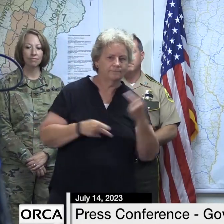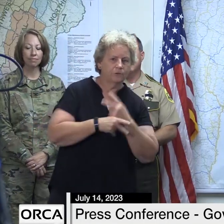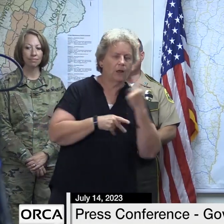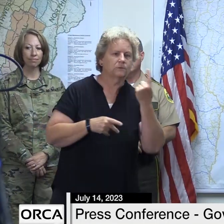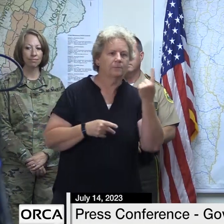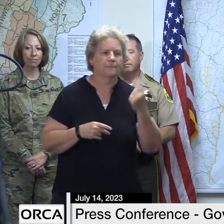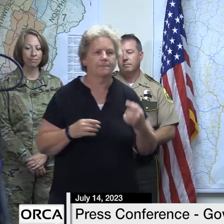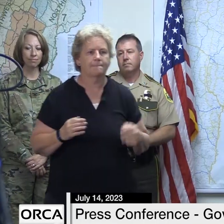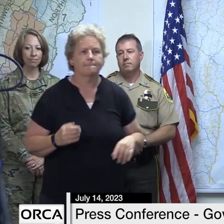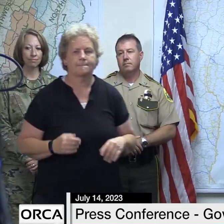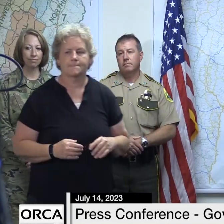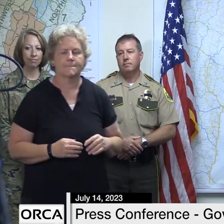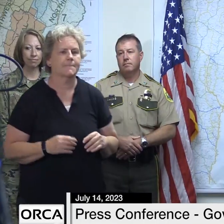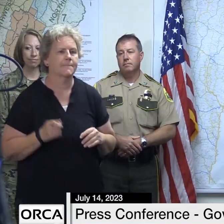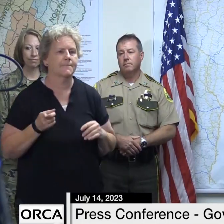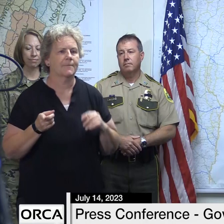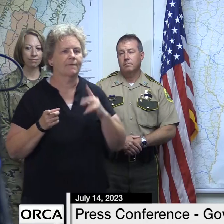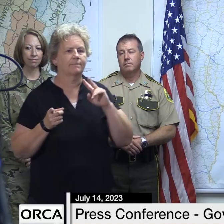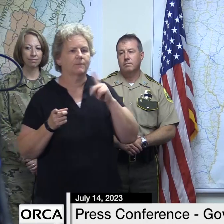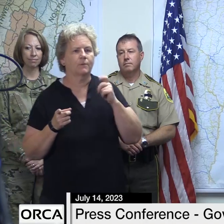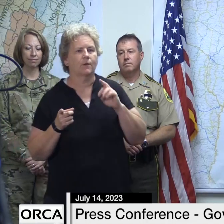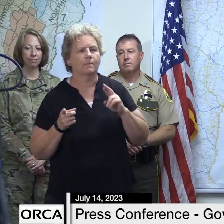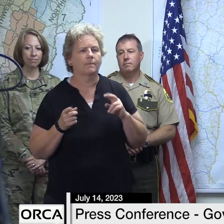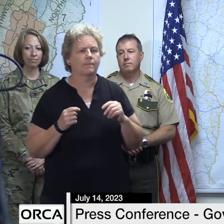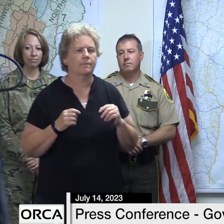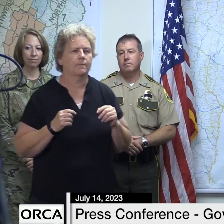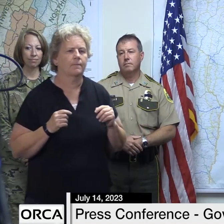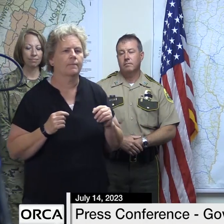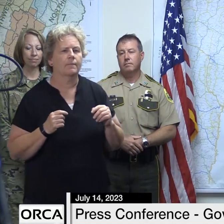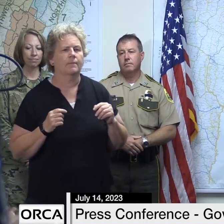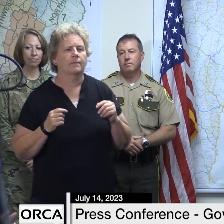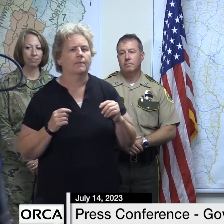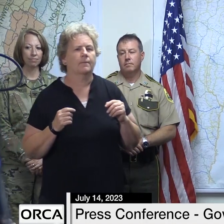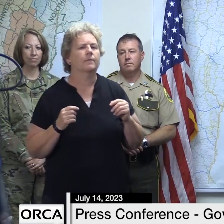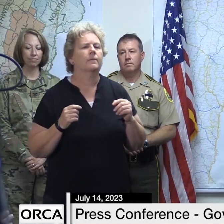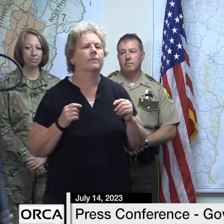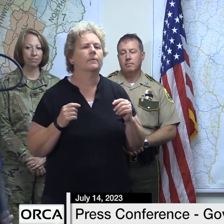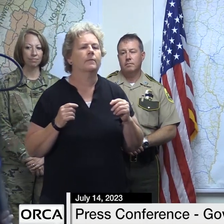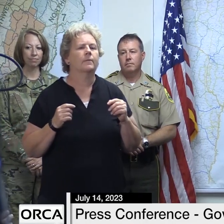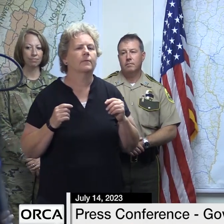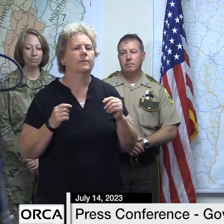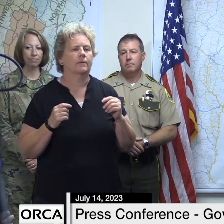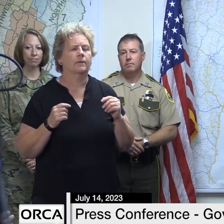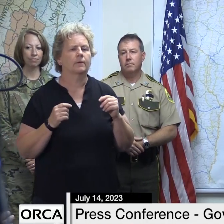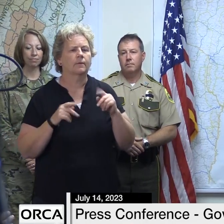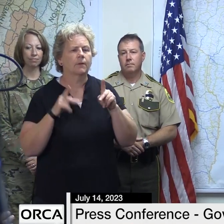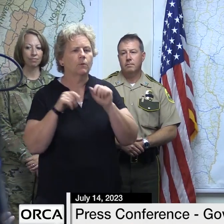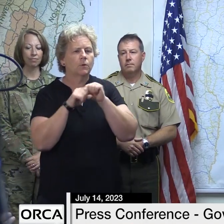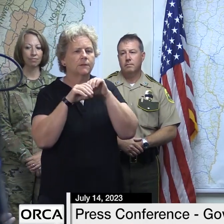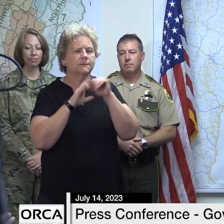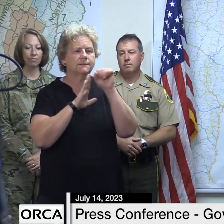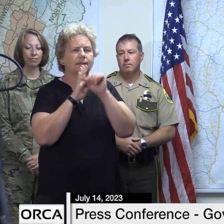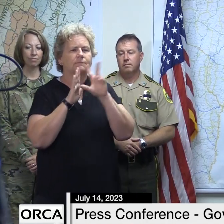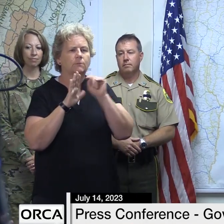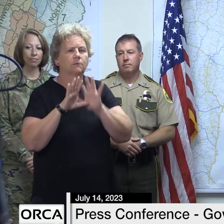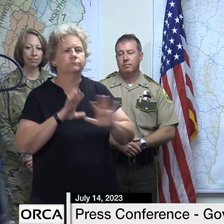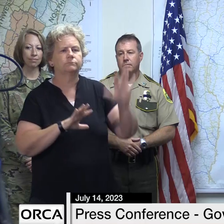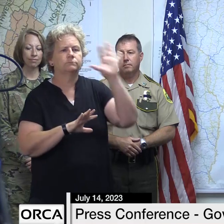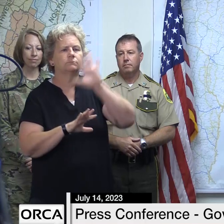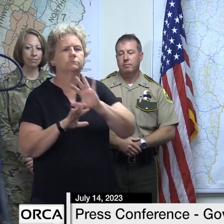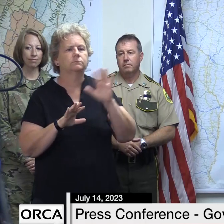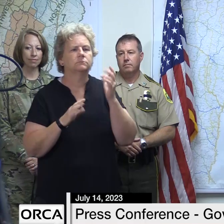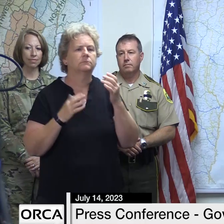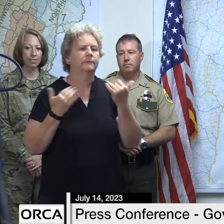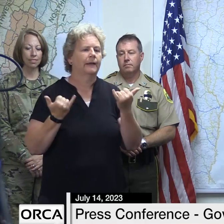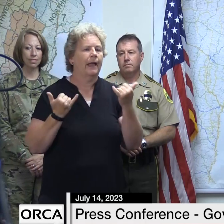with you, I've been working with downtown businesses across the state. Now there's just a huge recovery cleanup effort. Is their